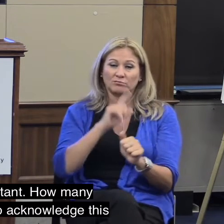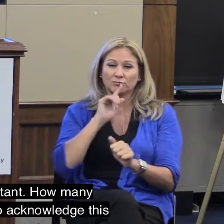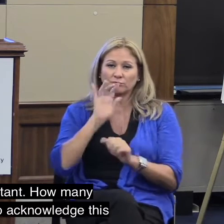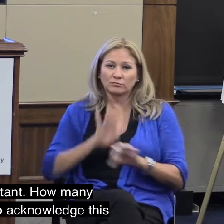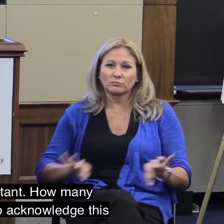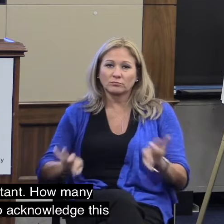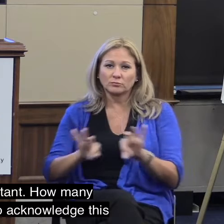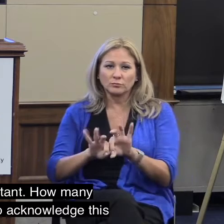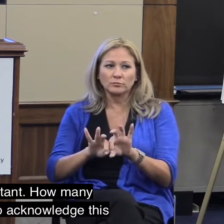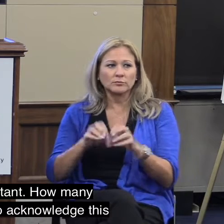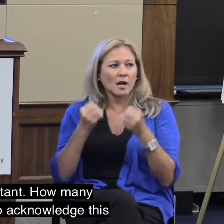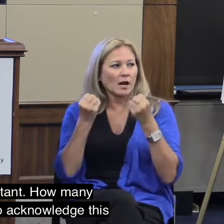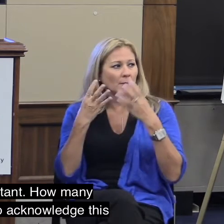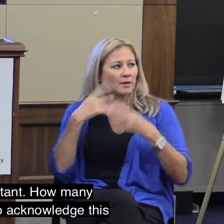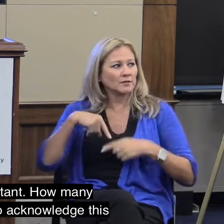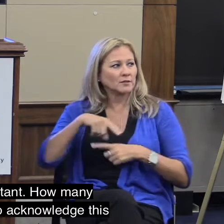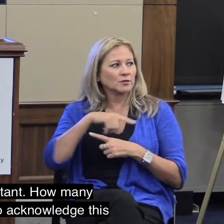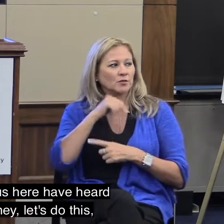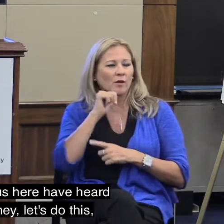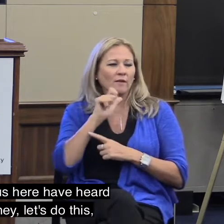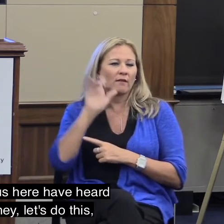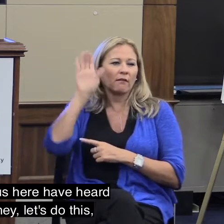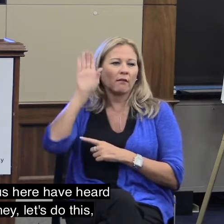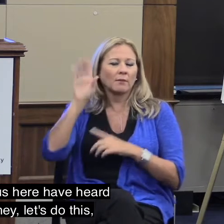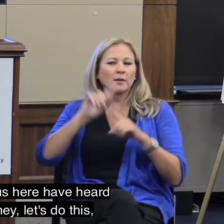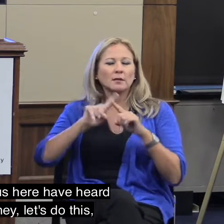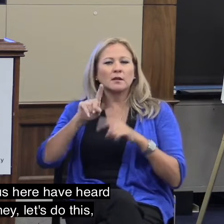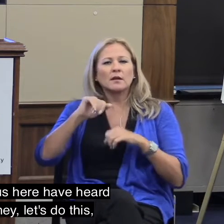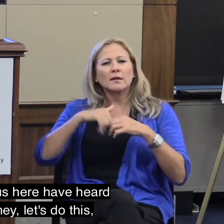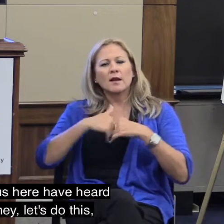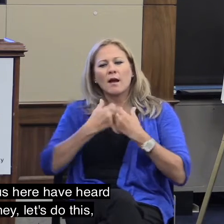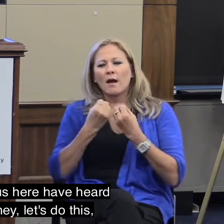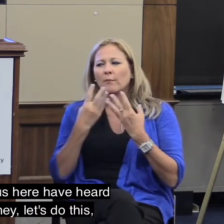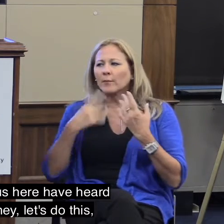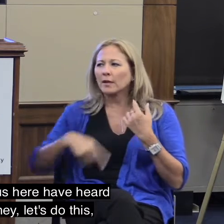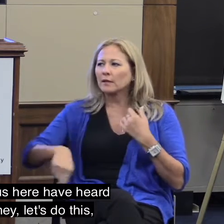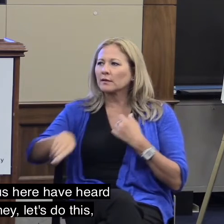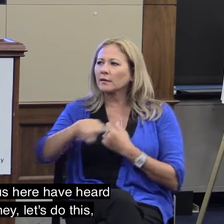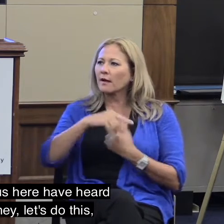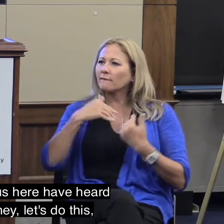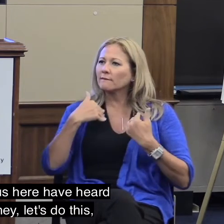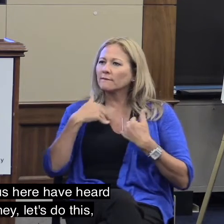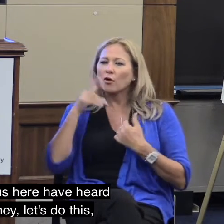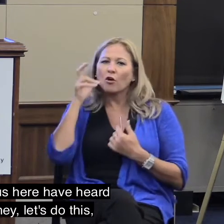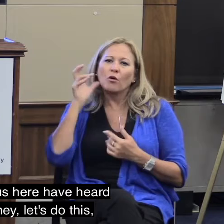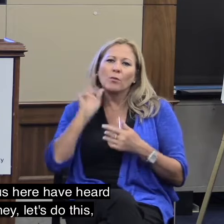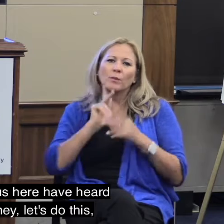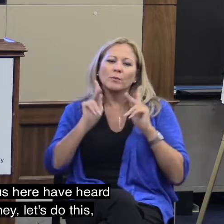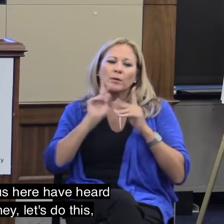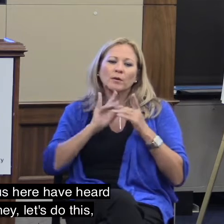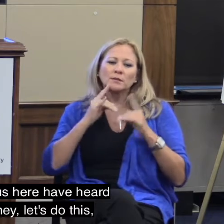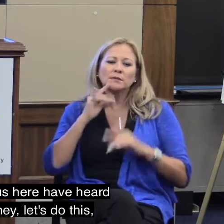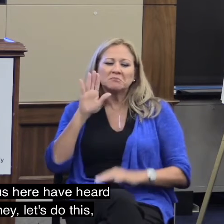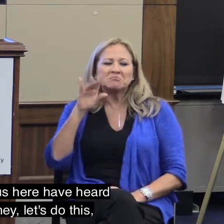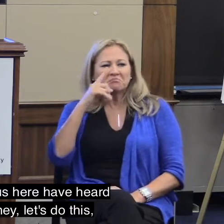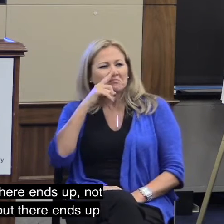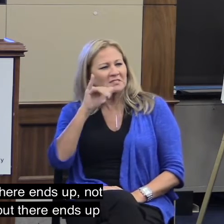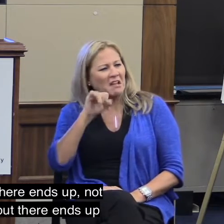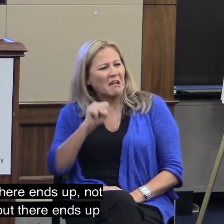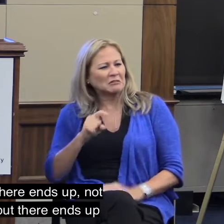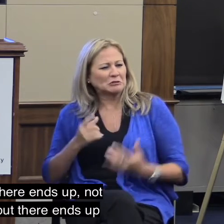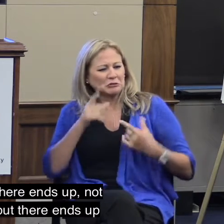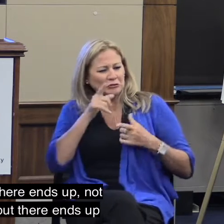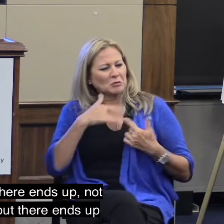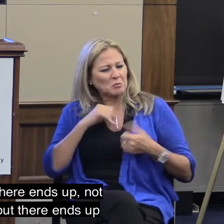important. How many of us here, we don't have to acknowledge this out loud, but how many of us here have heard people say to us, yeah, hey, let's do this, let's